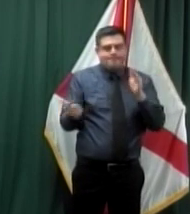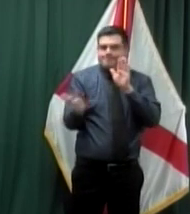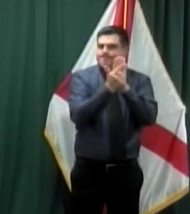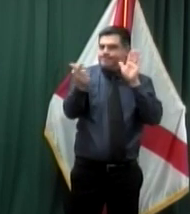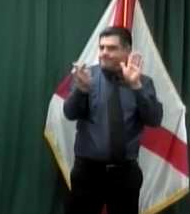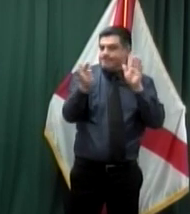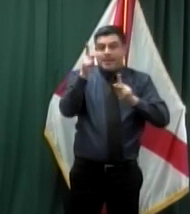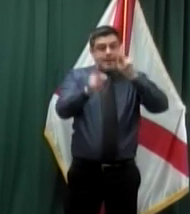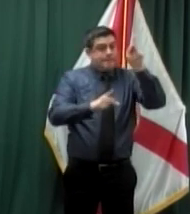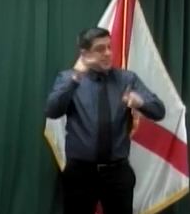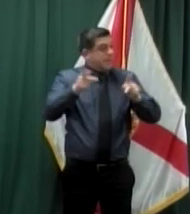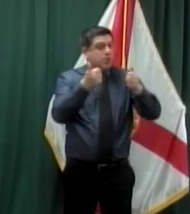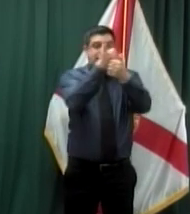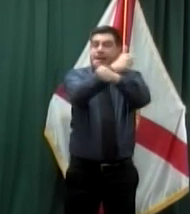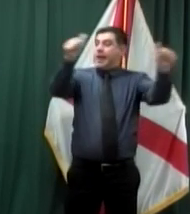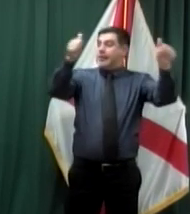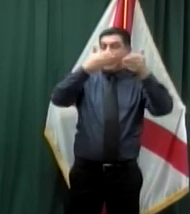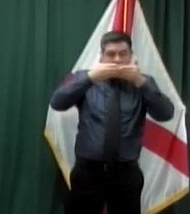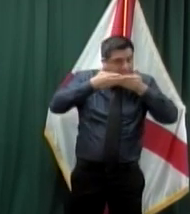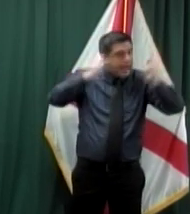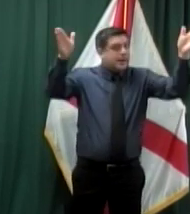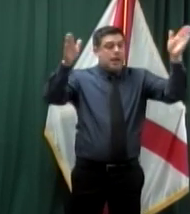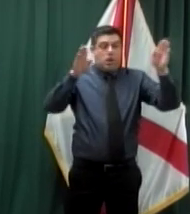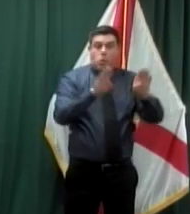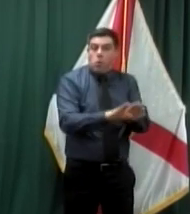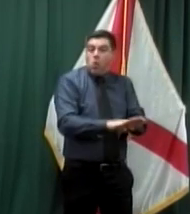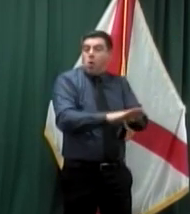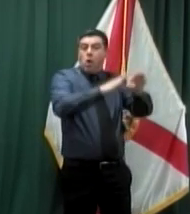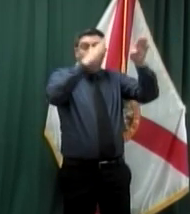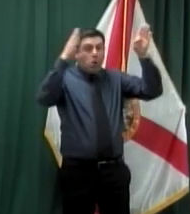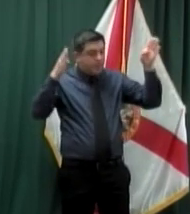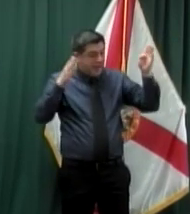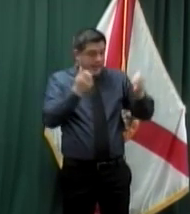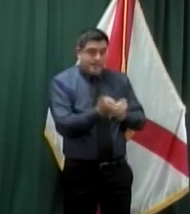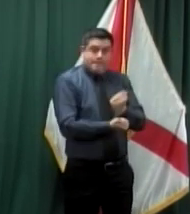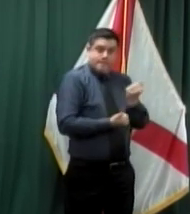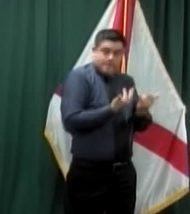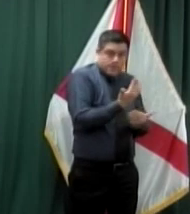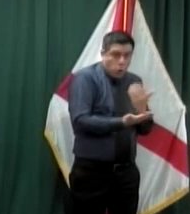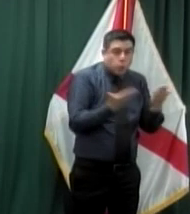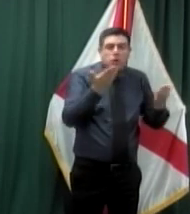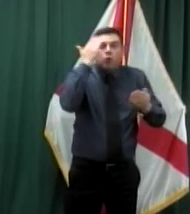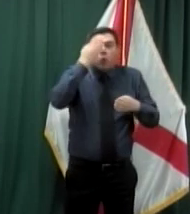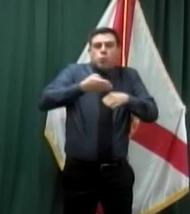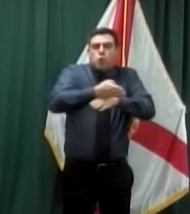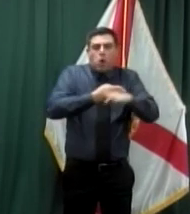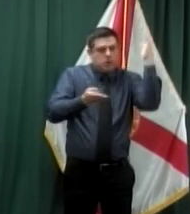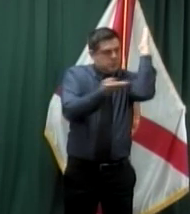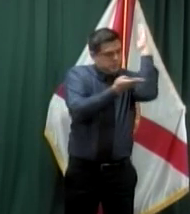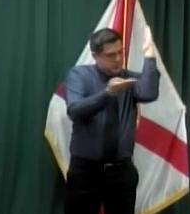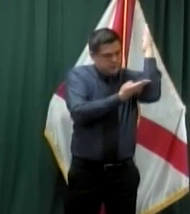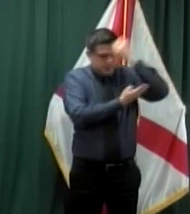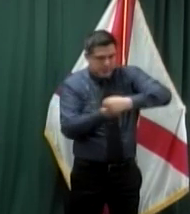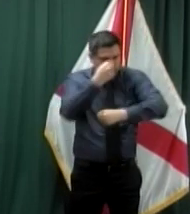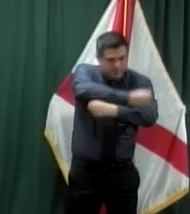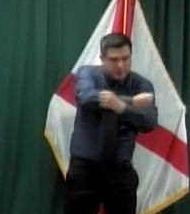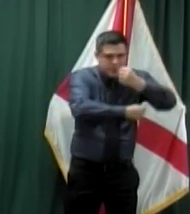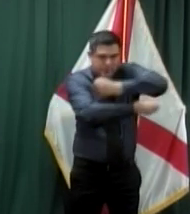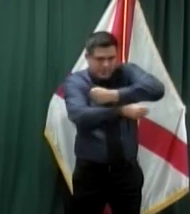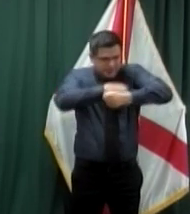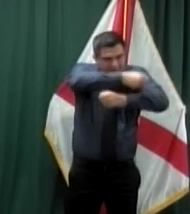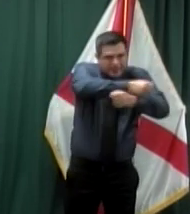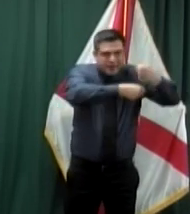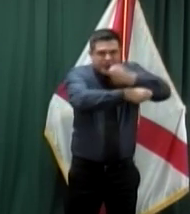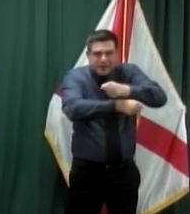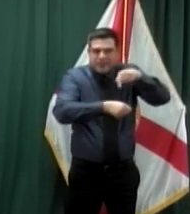from conducting any open burning, including campfires, bonfires, trash burning, and other